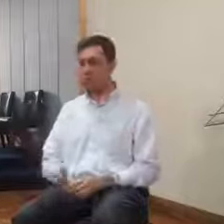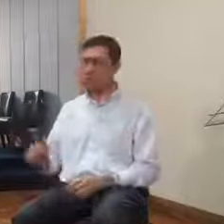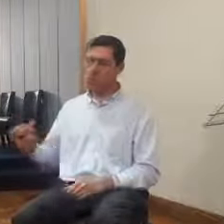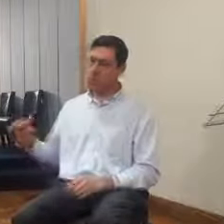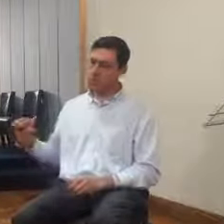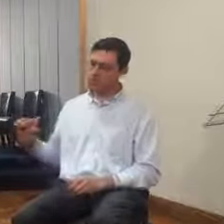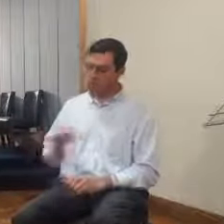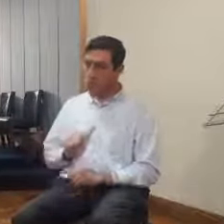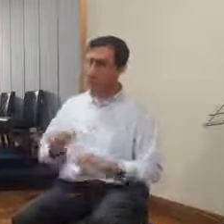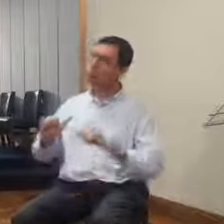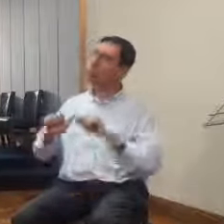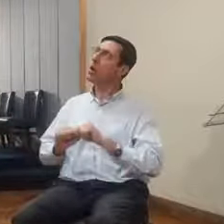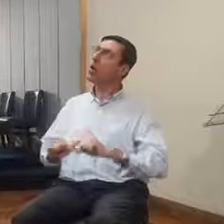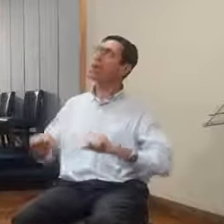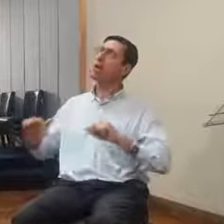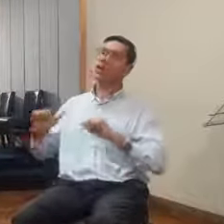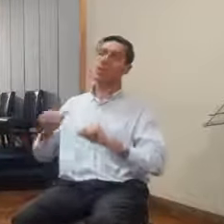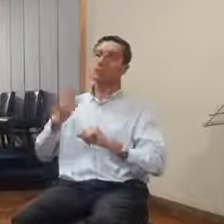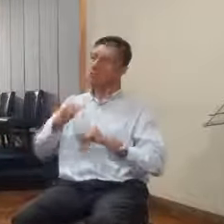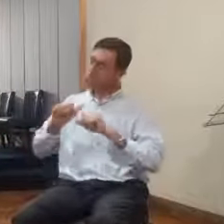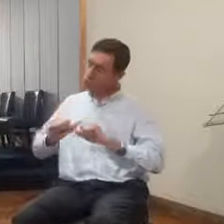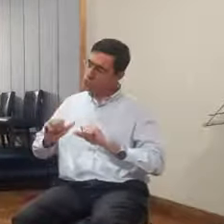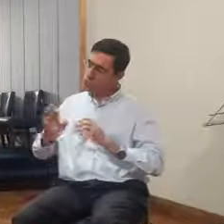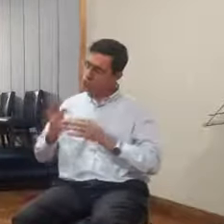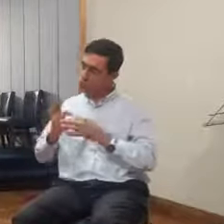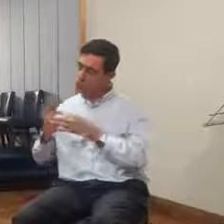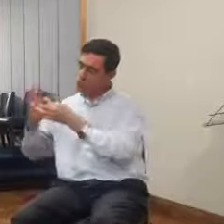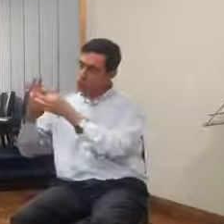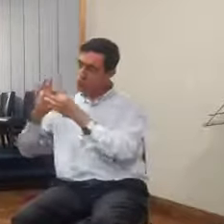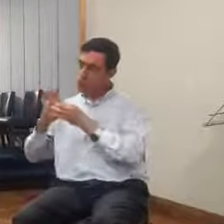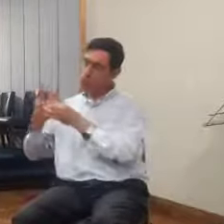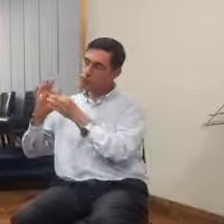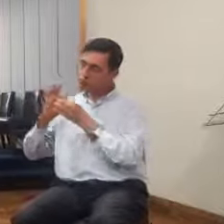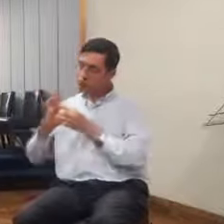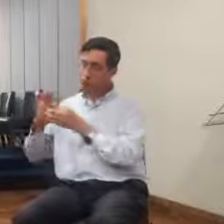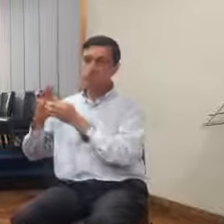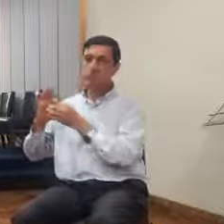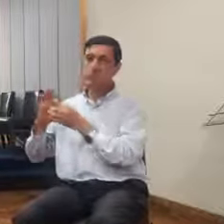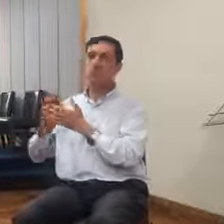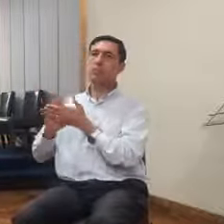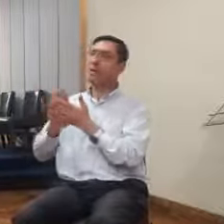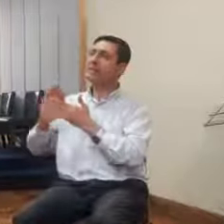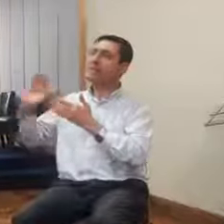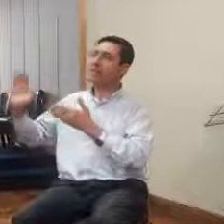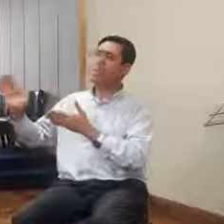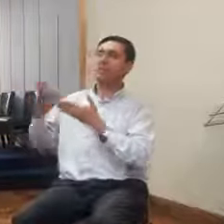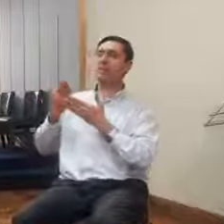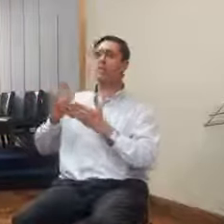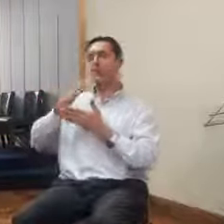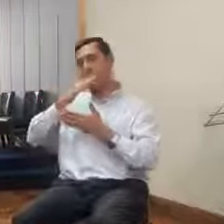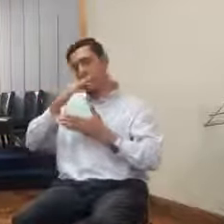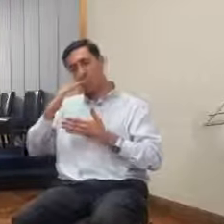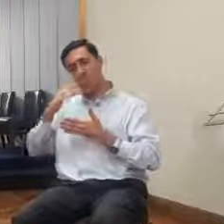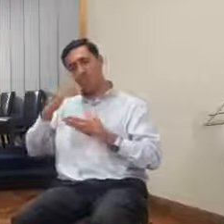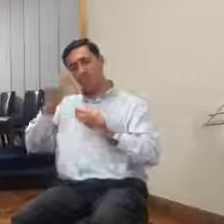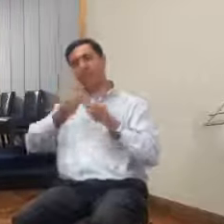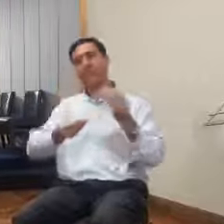him. We sit close to him. We look to him because he is our help.